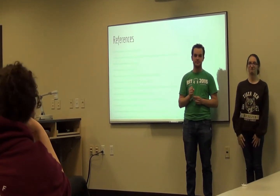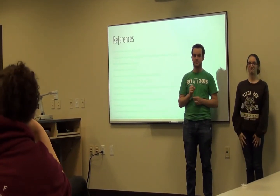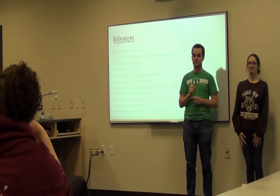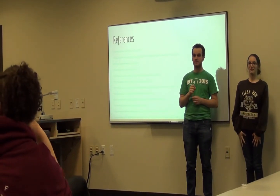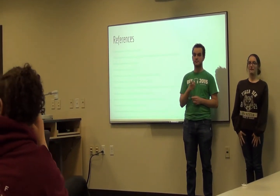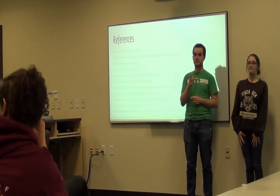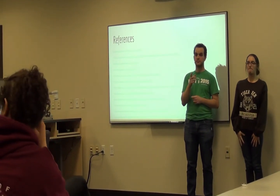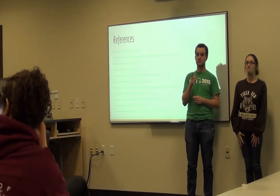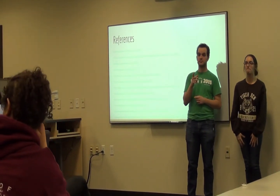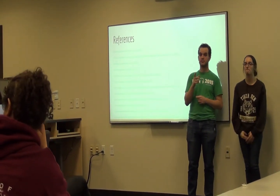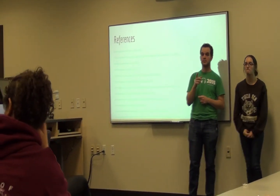early 90s.